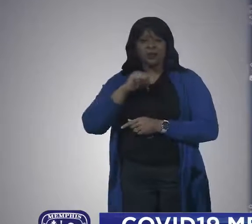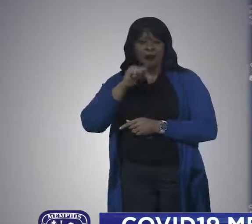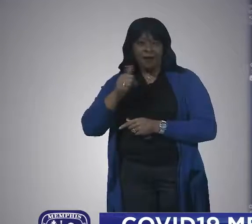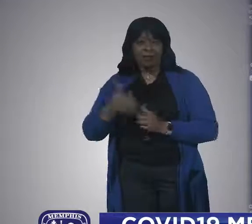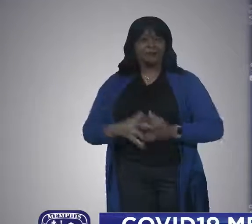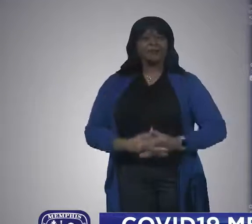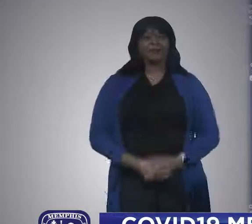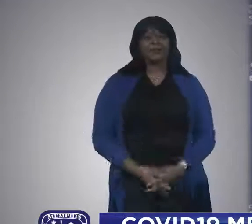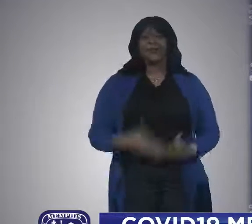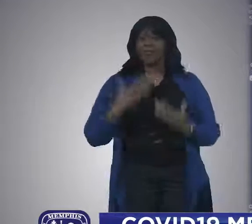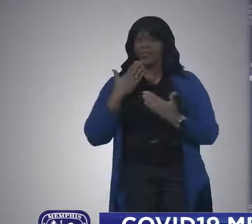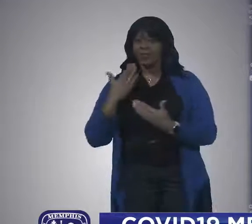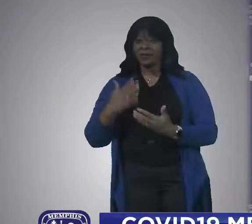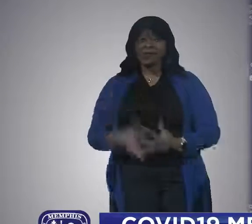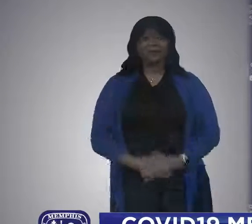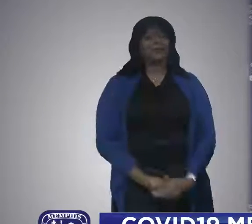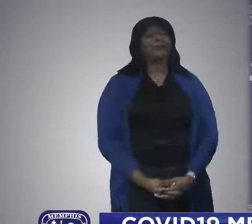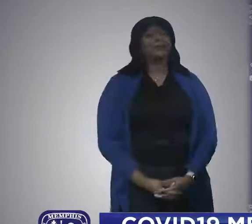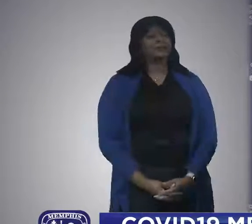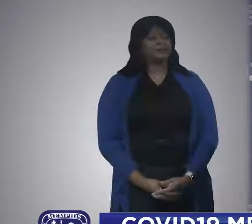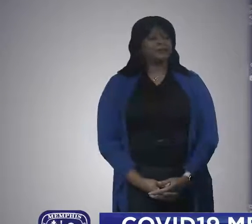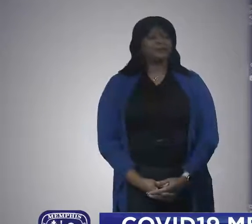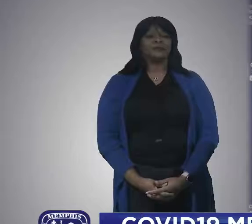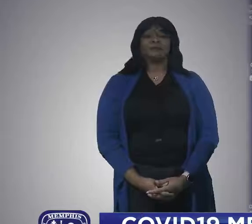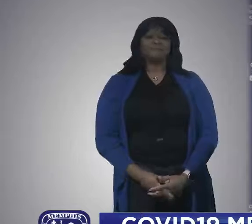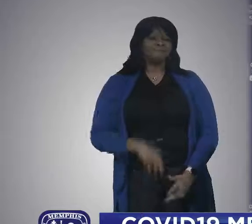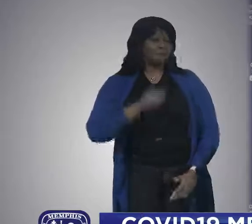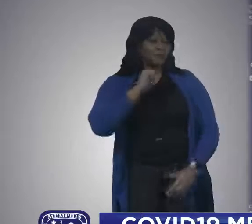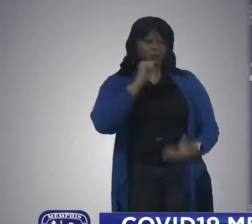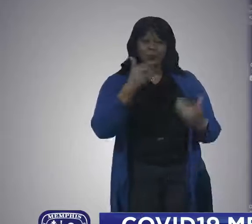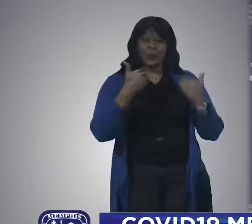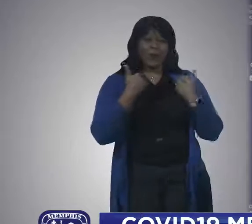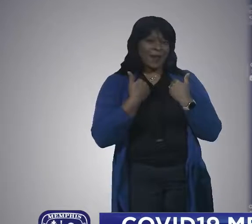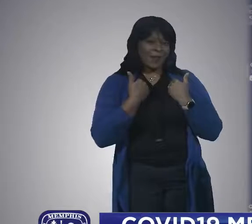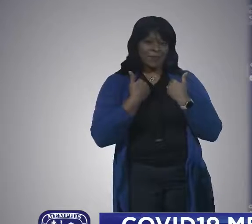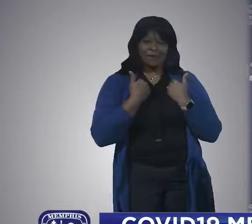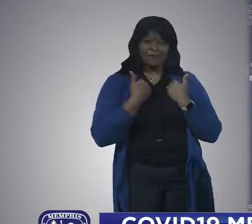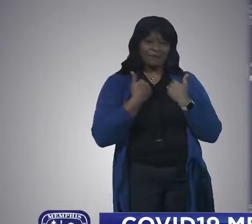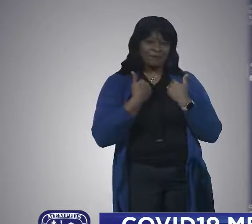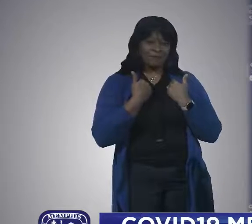Thanks. Well, I really don't have any